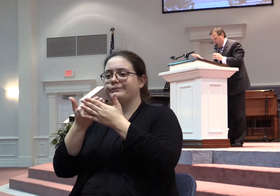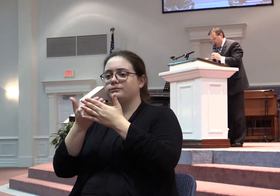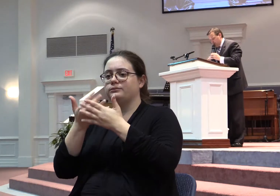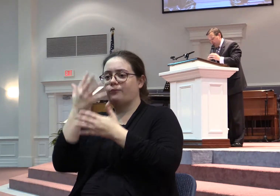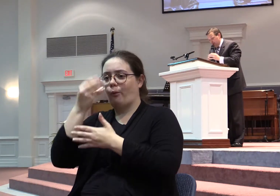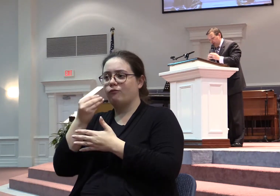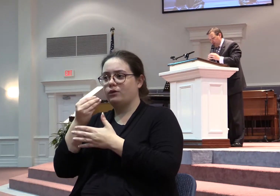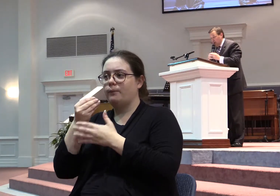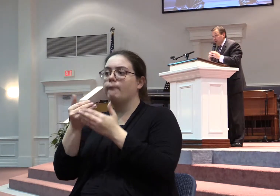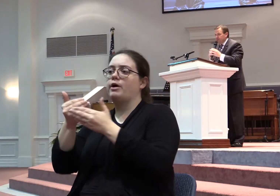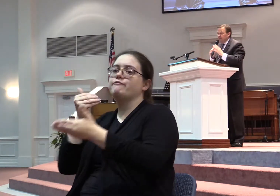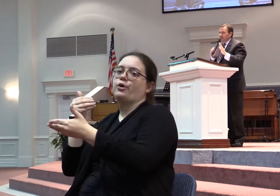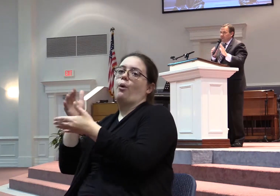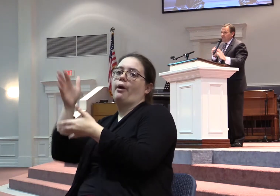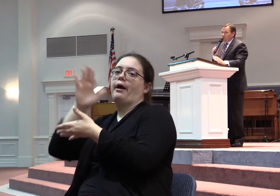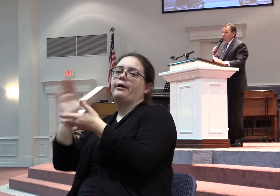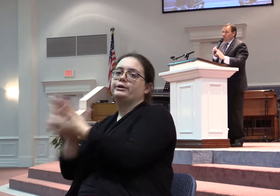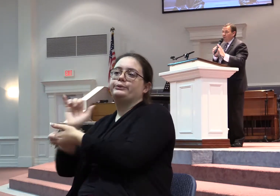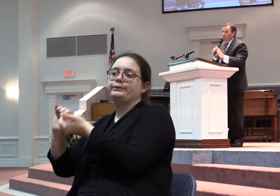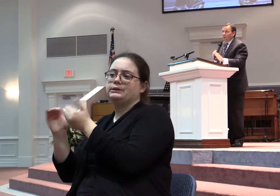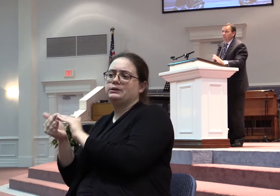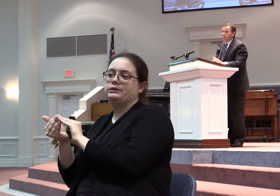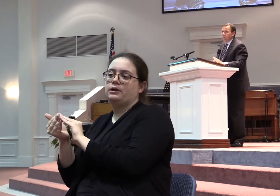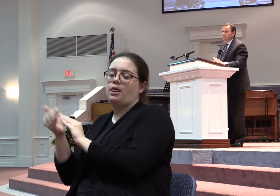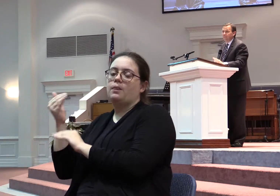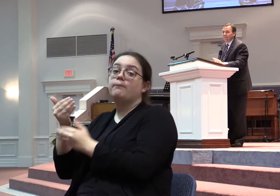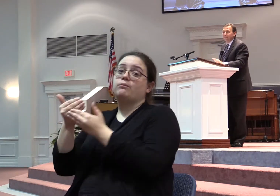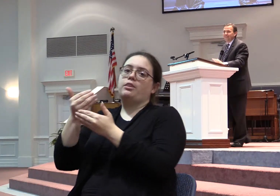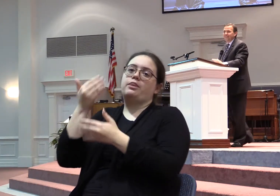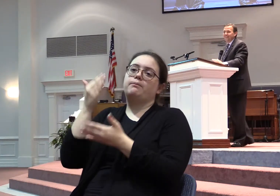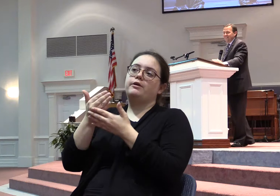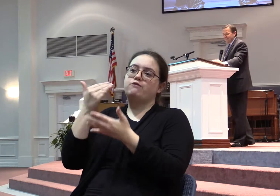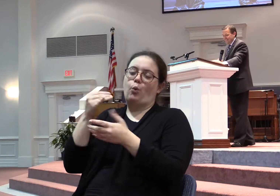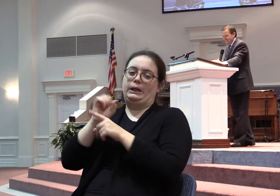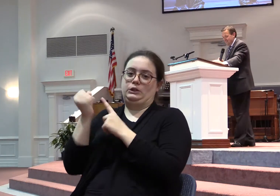Lord destroyed Sodom and Gomorrah. It's funny how things look before.